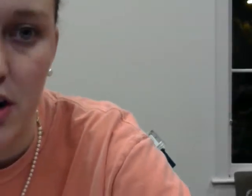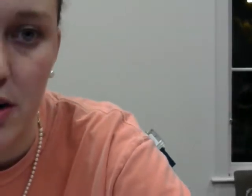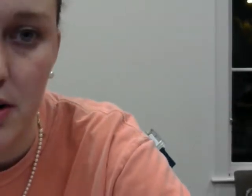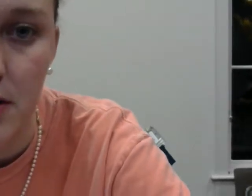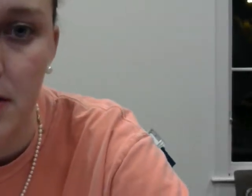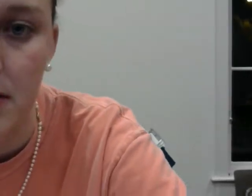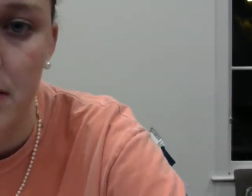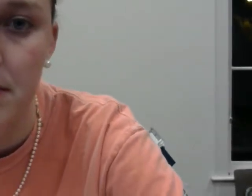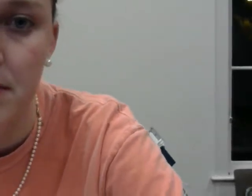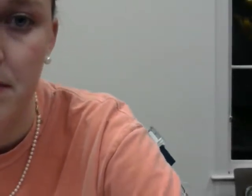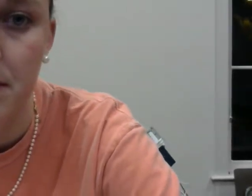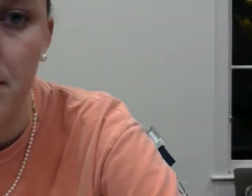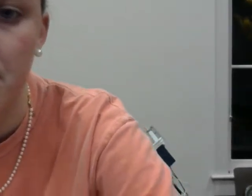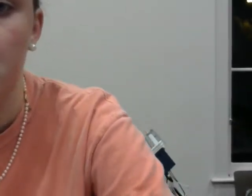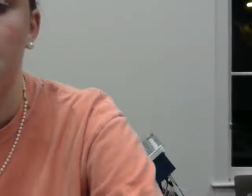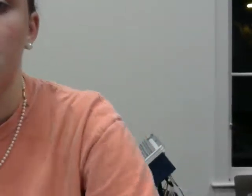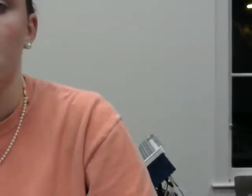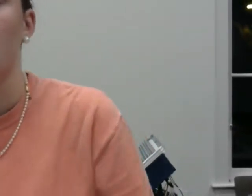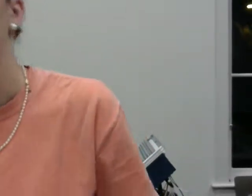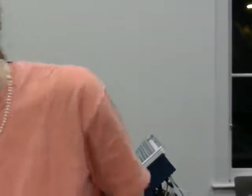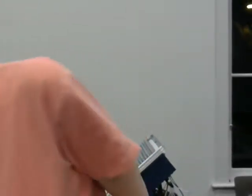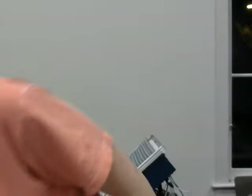easier. Spell it for me.